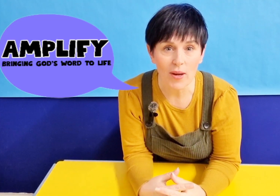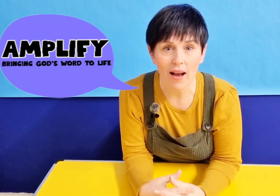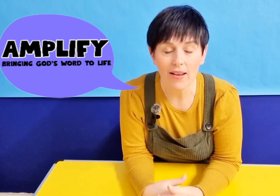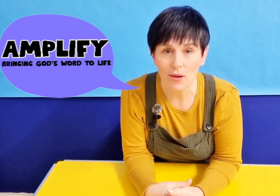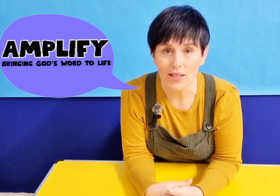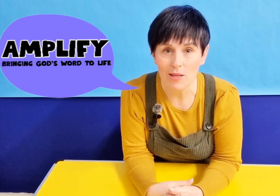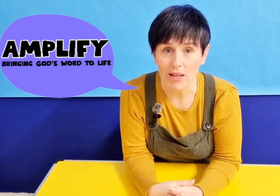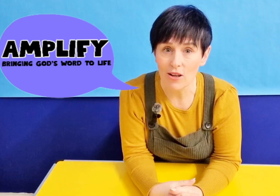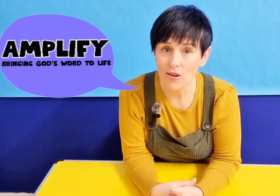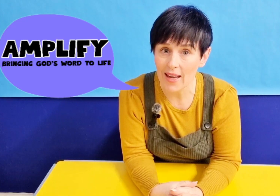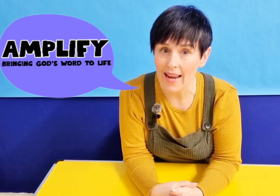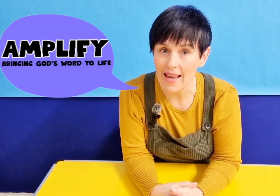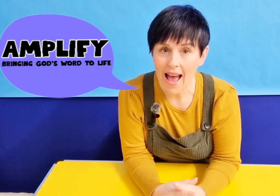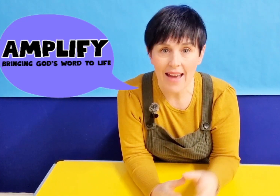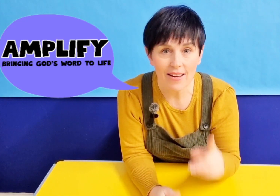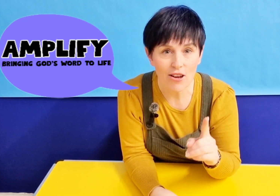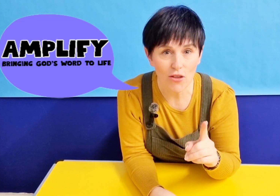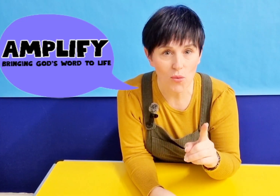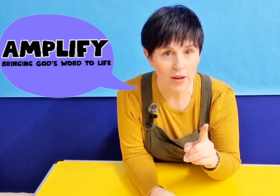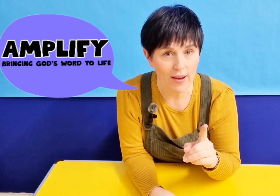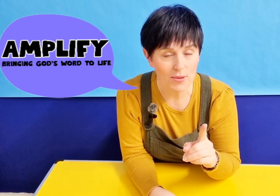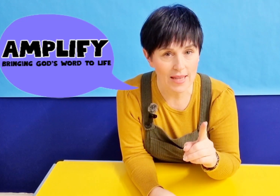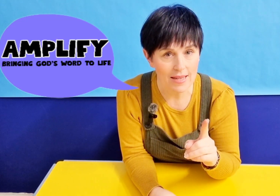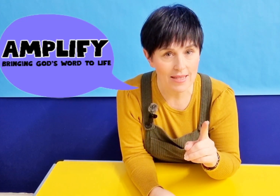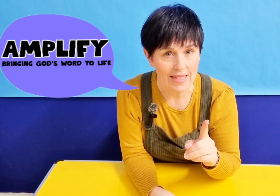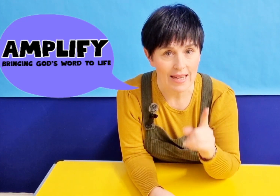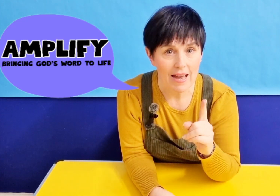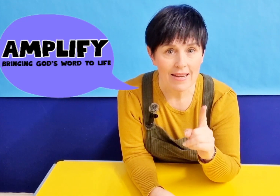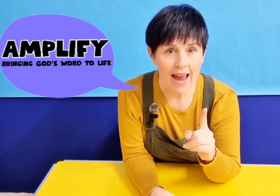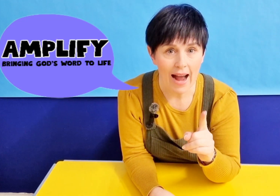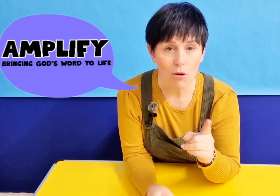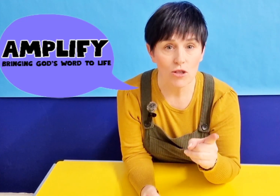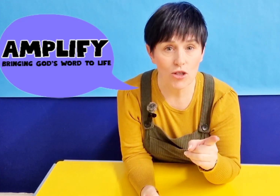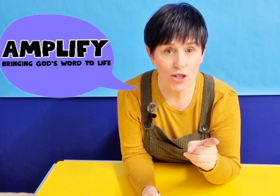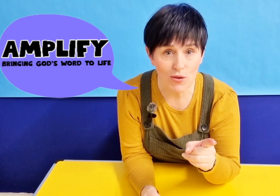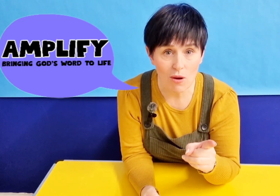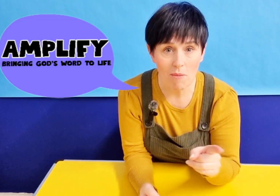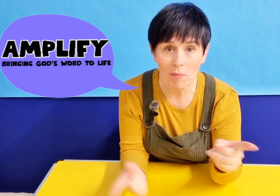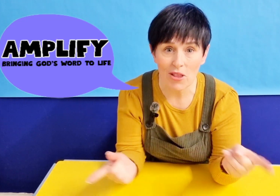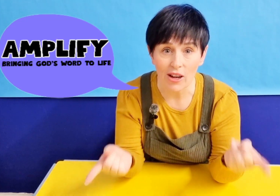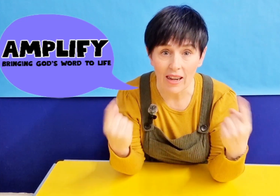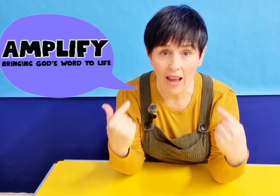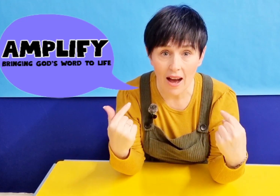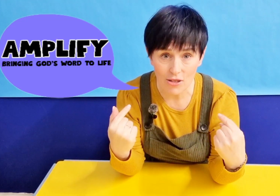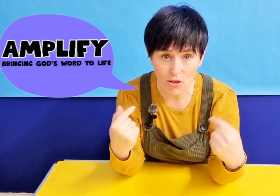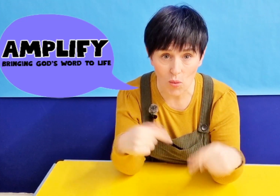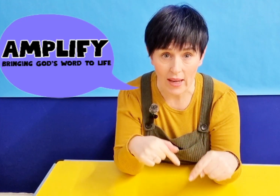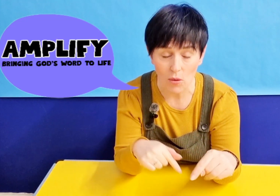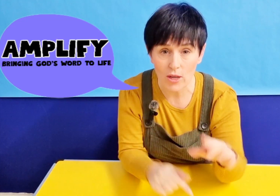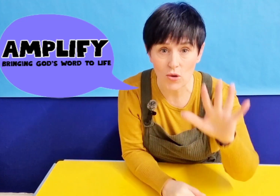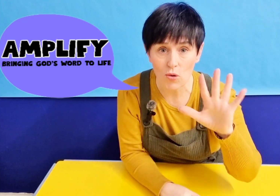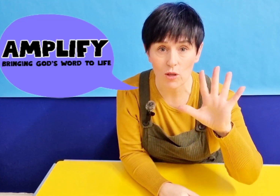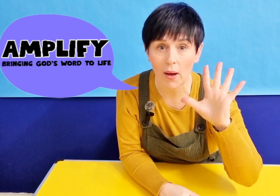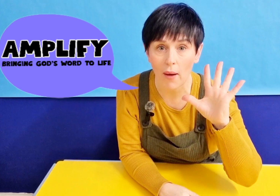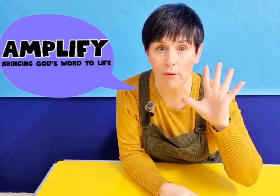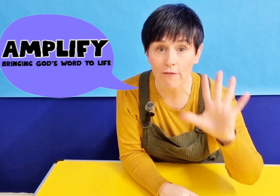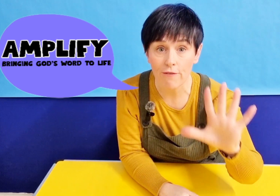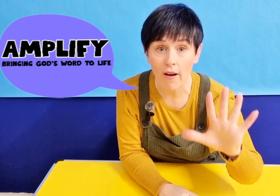are going to be looking at another one of our senses. Now, do you remember that last week we talked about our